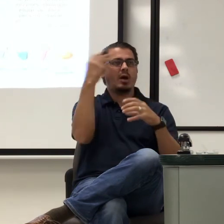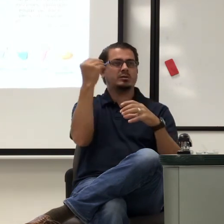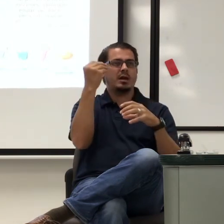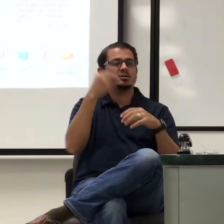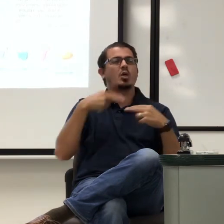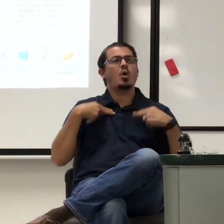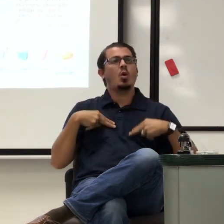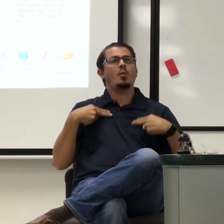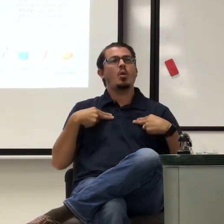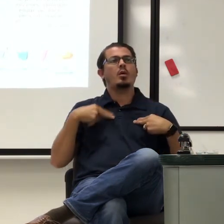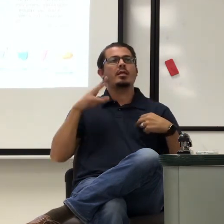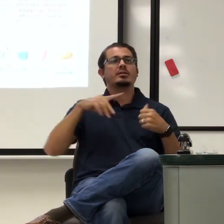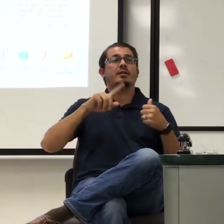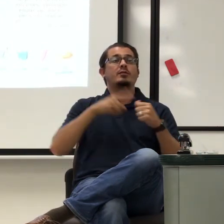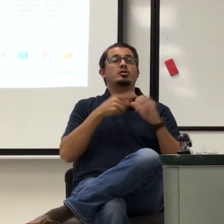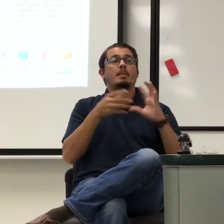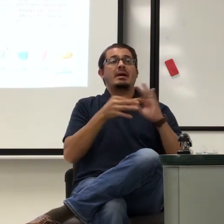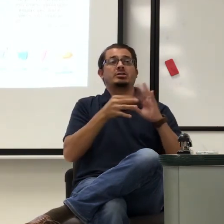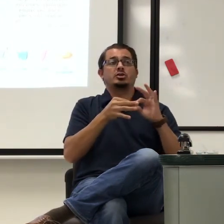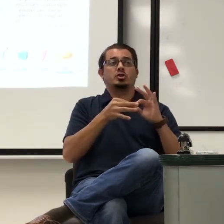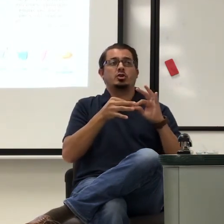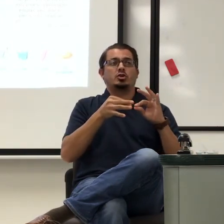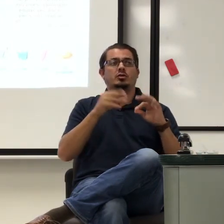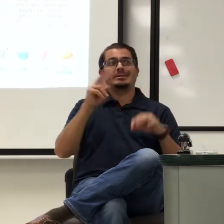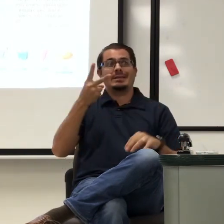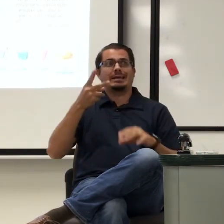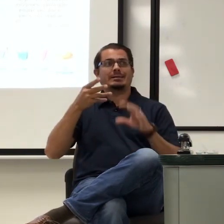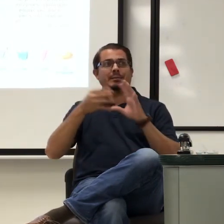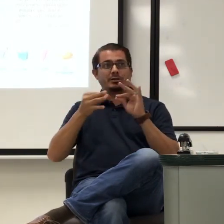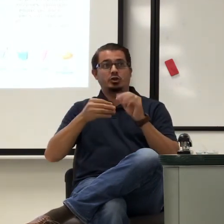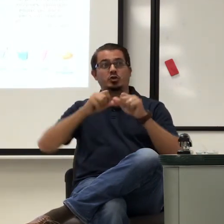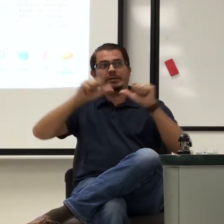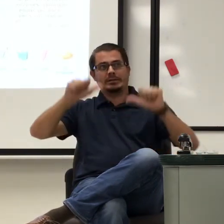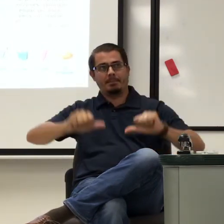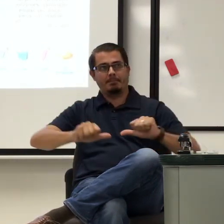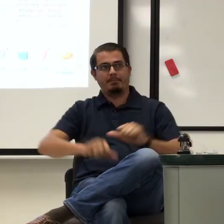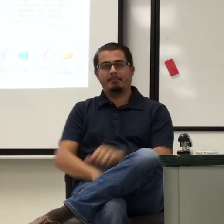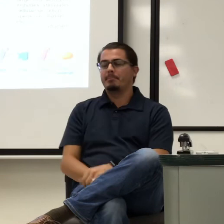considered the first messenger in this second messenger system.